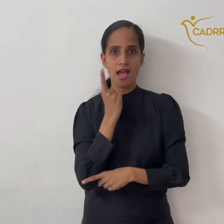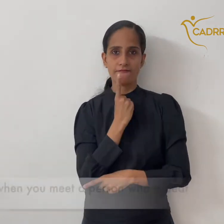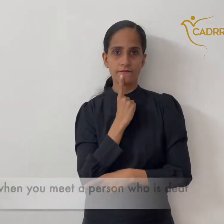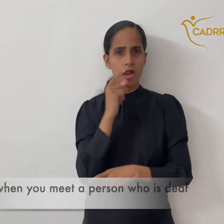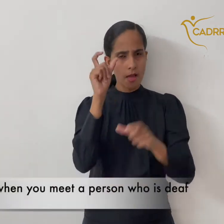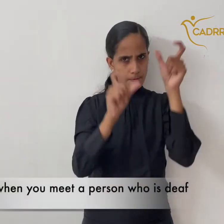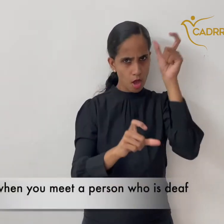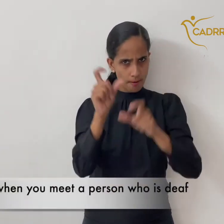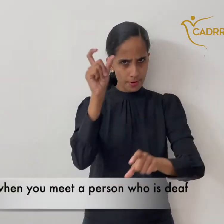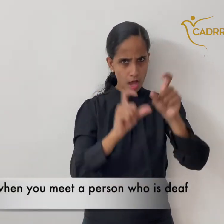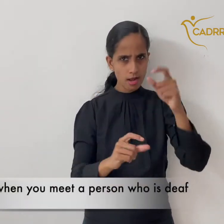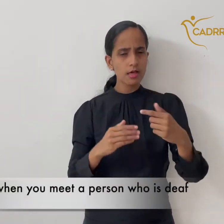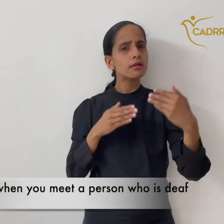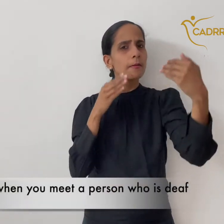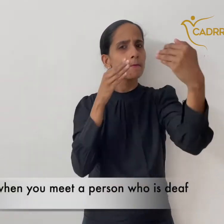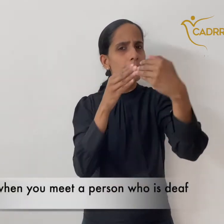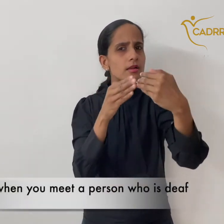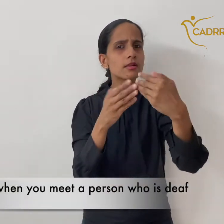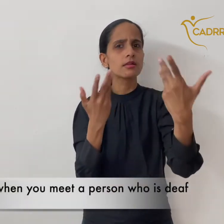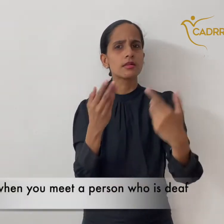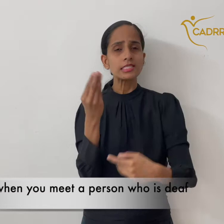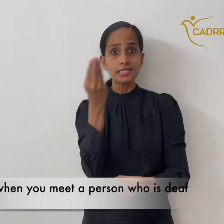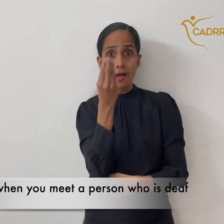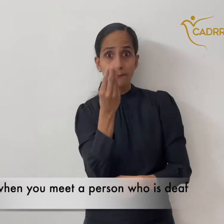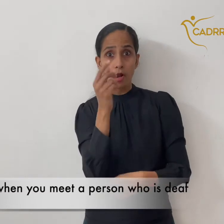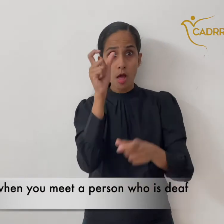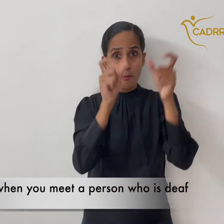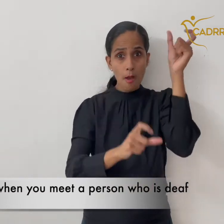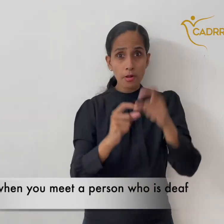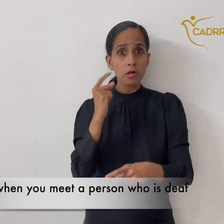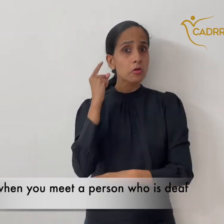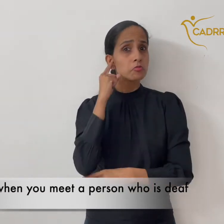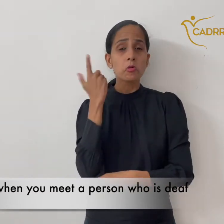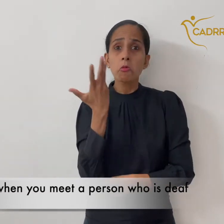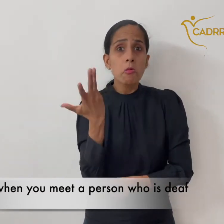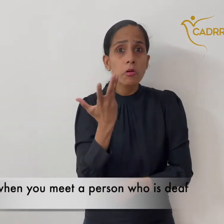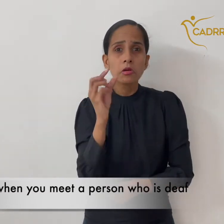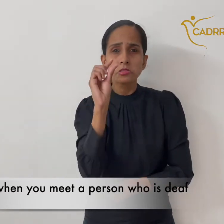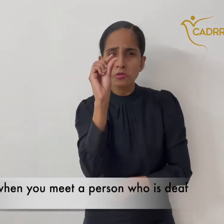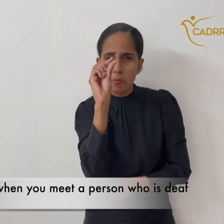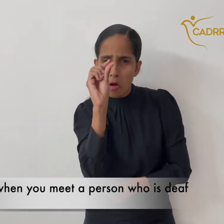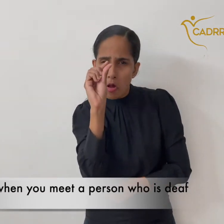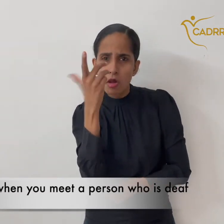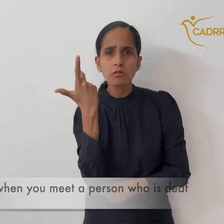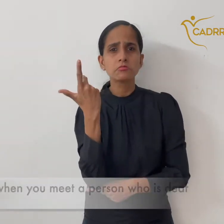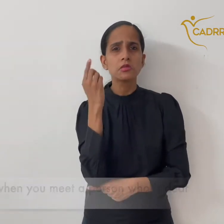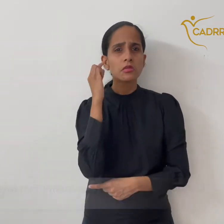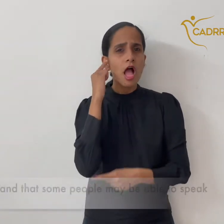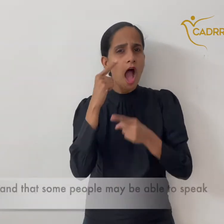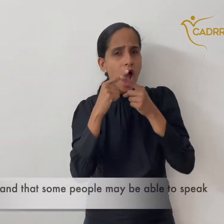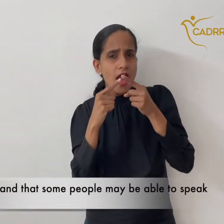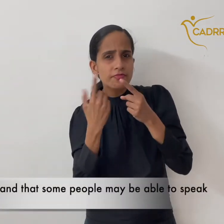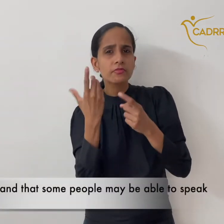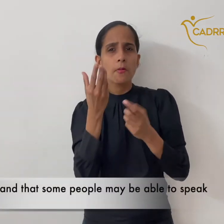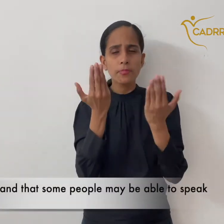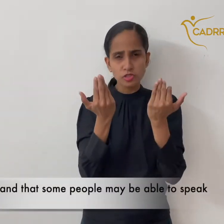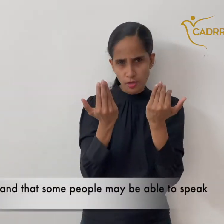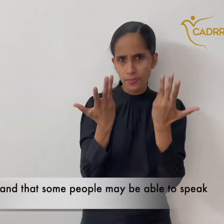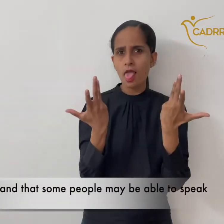For example, when you meet a person who is deaf, you have to understand that